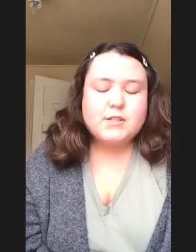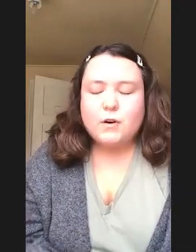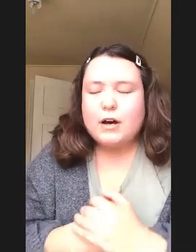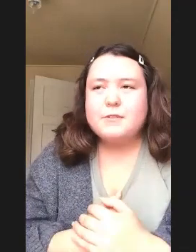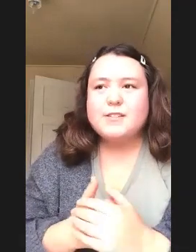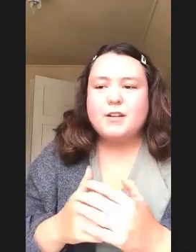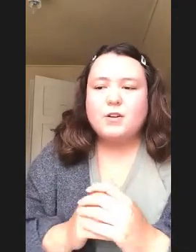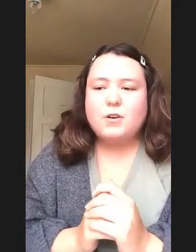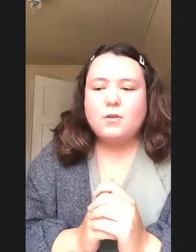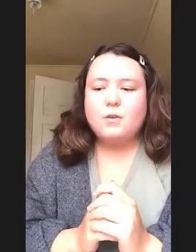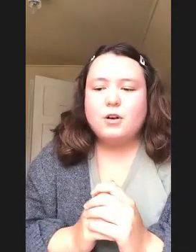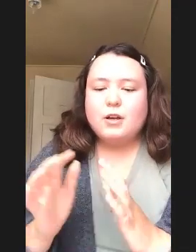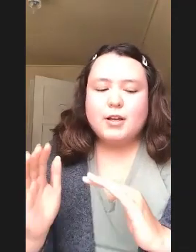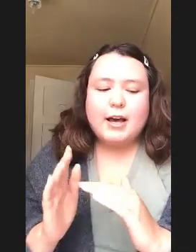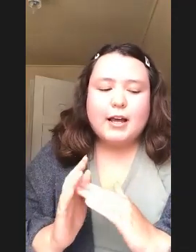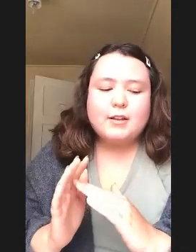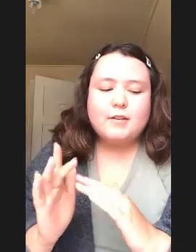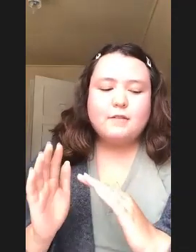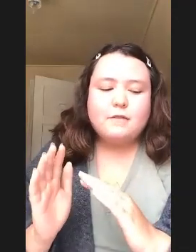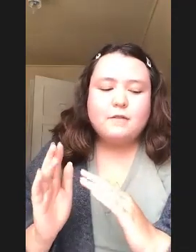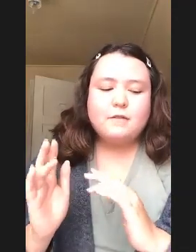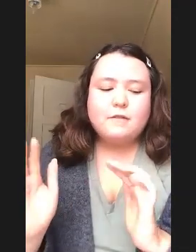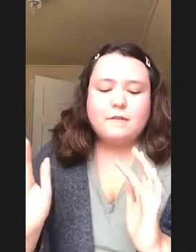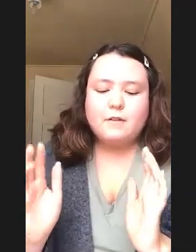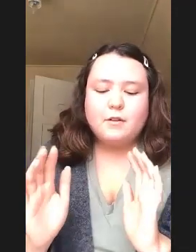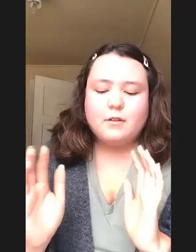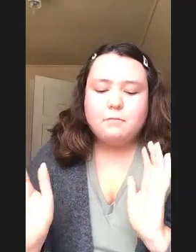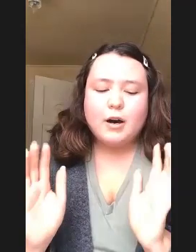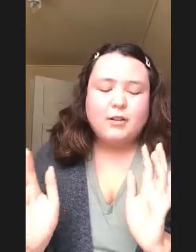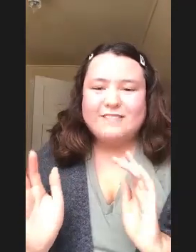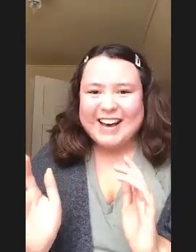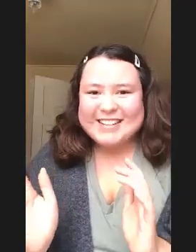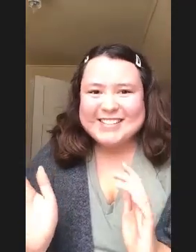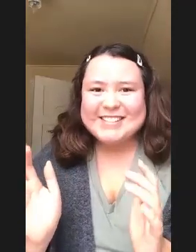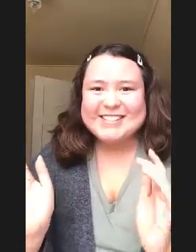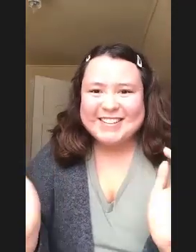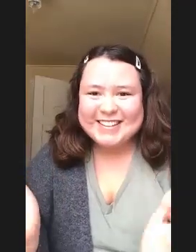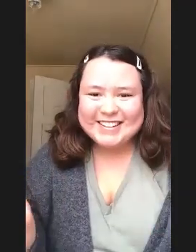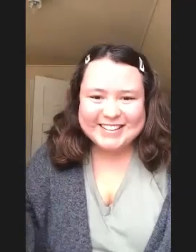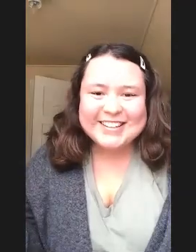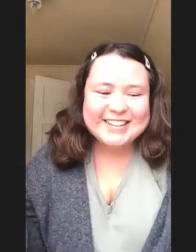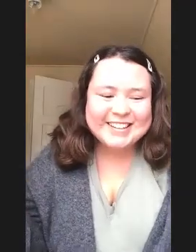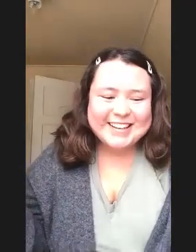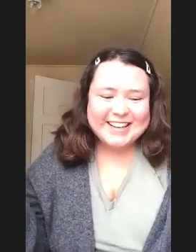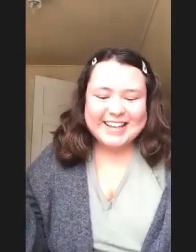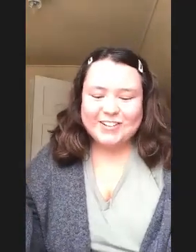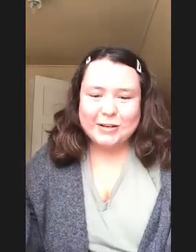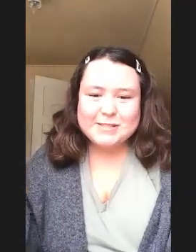So I'm just gonna go kind of moderately fast so you can get a glimpse of